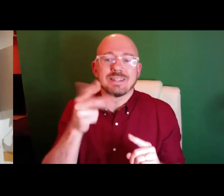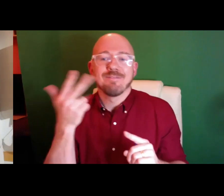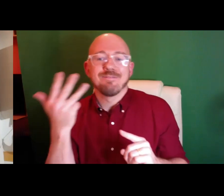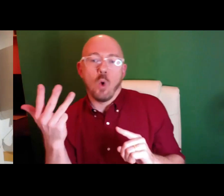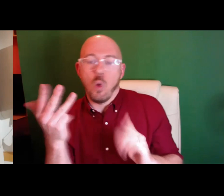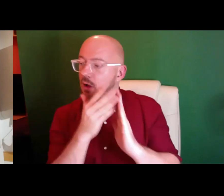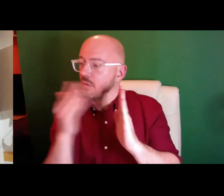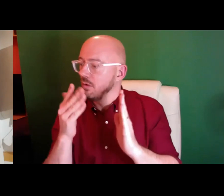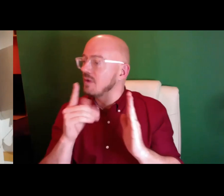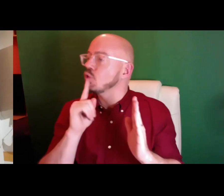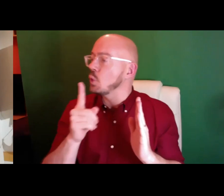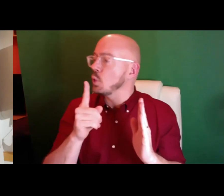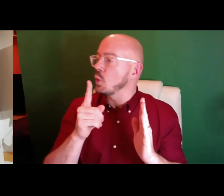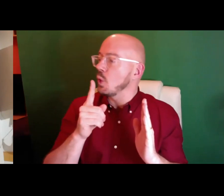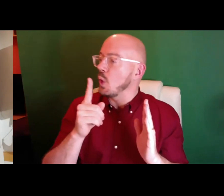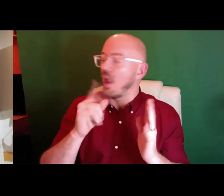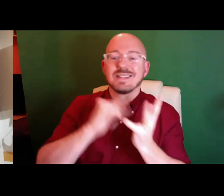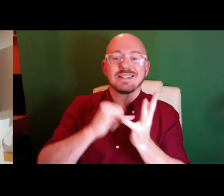plan was